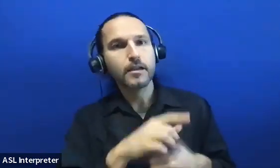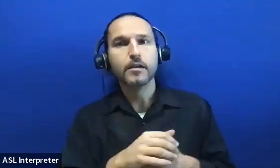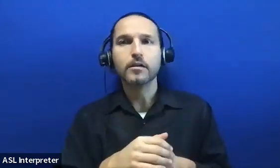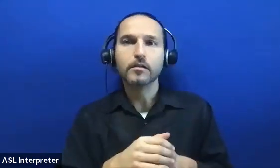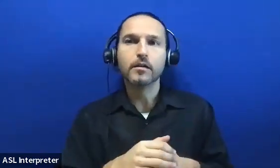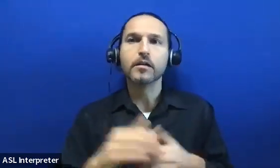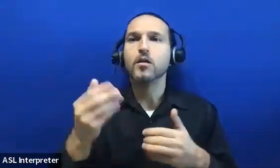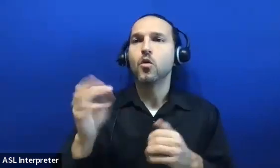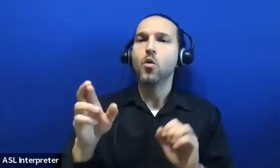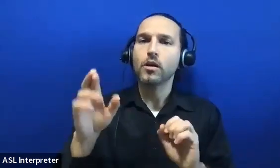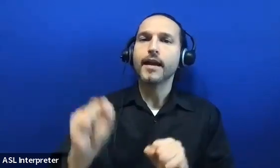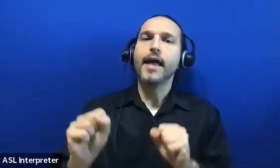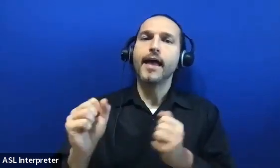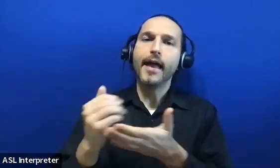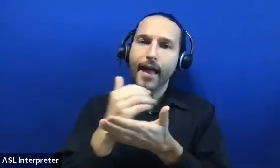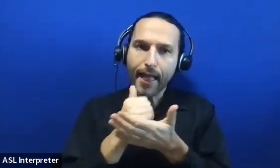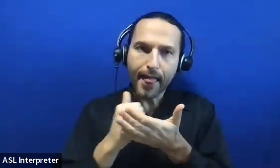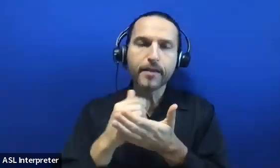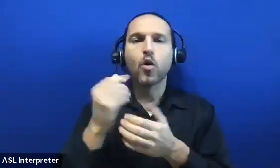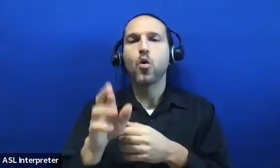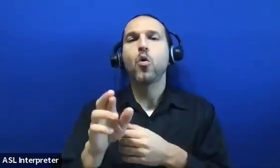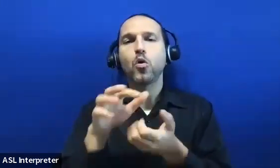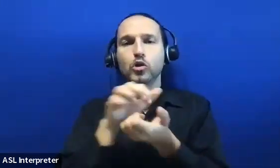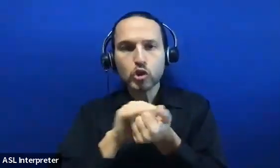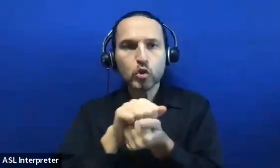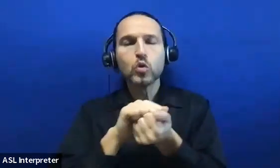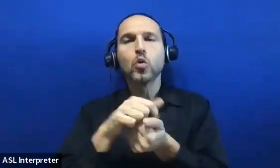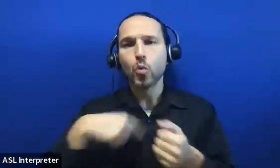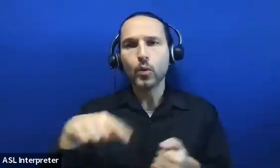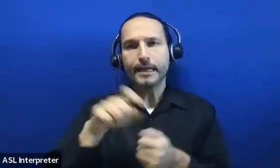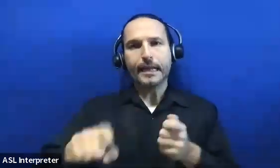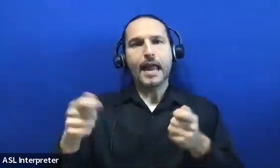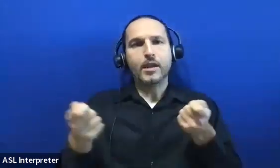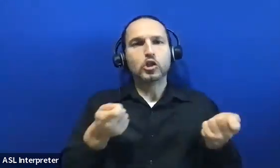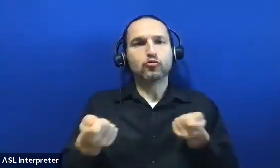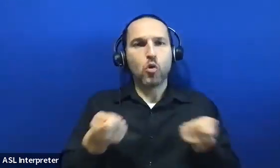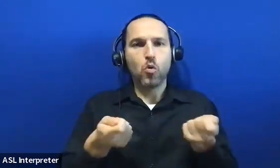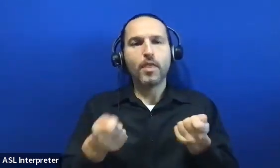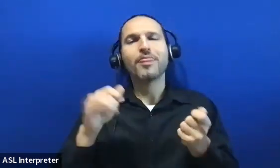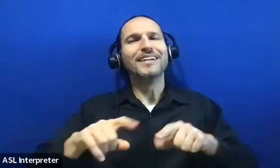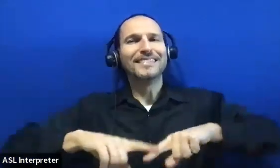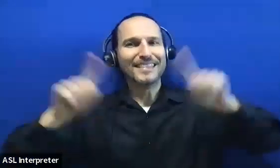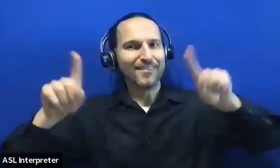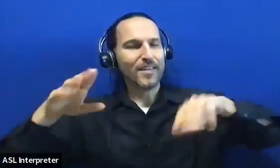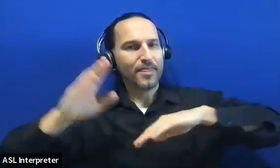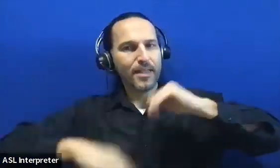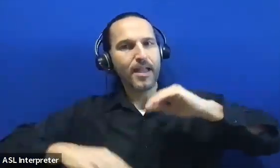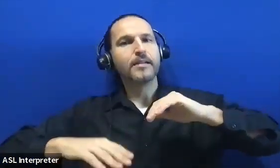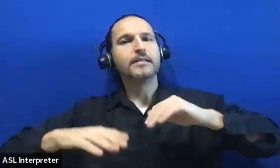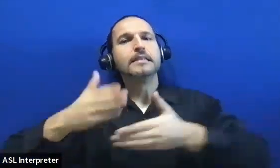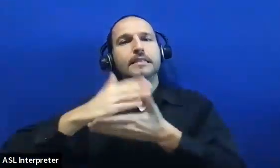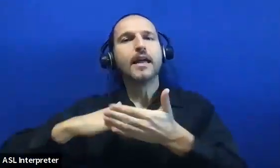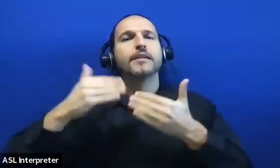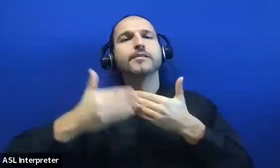can collect it, or we can chew it. This is something we have control over, which is different than the stages that